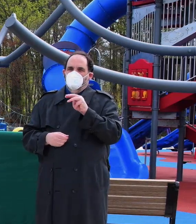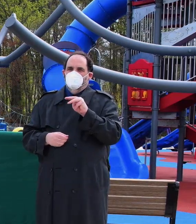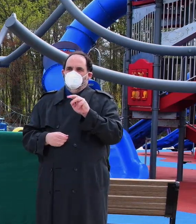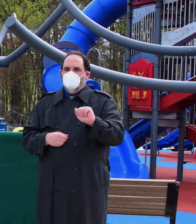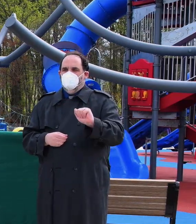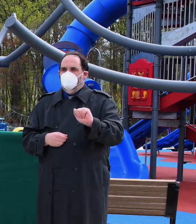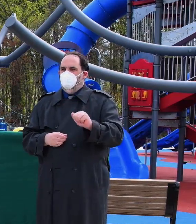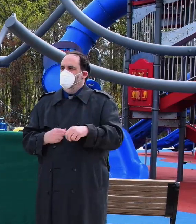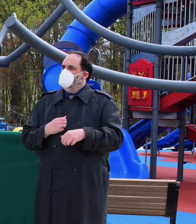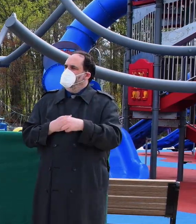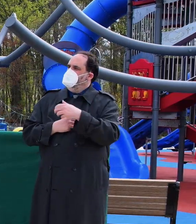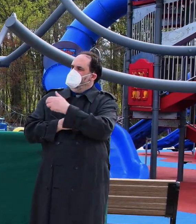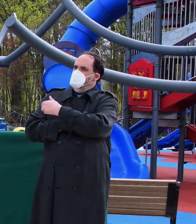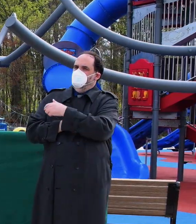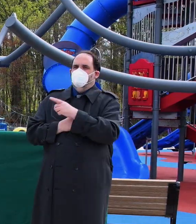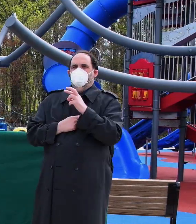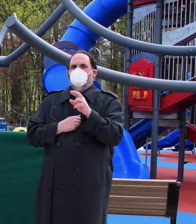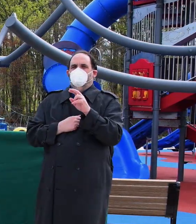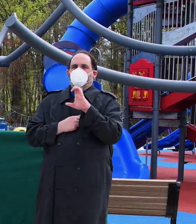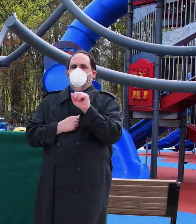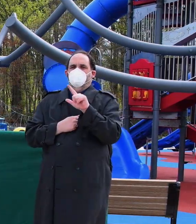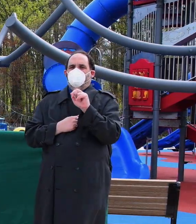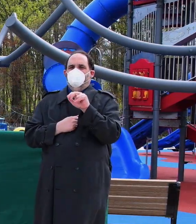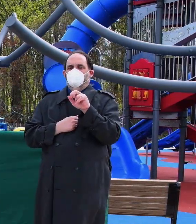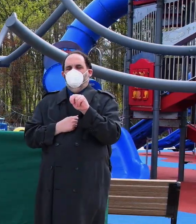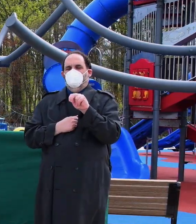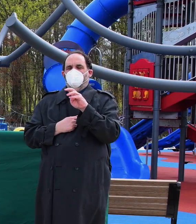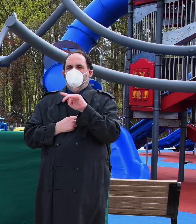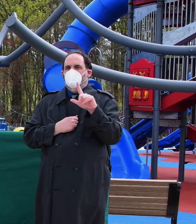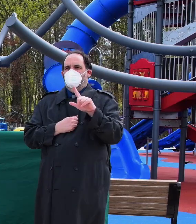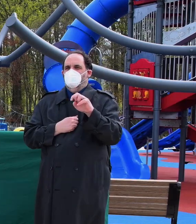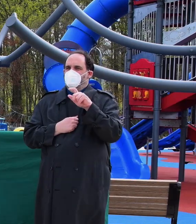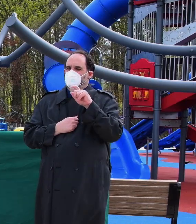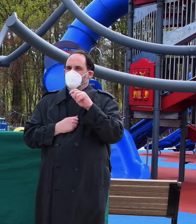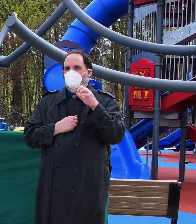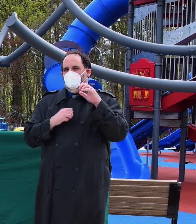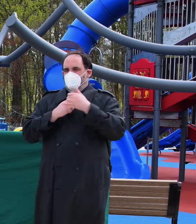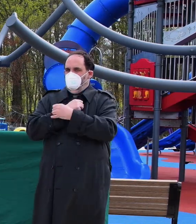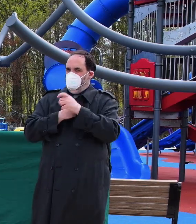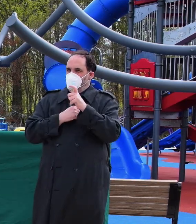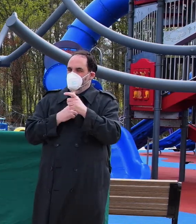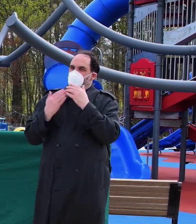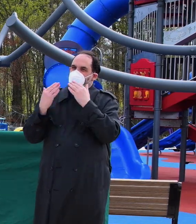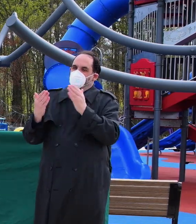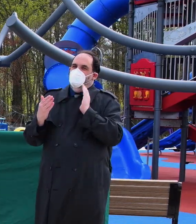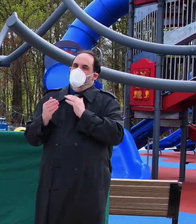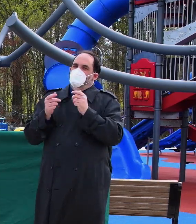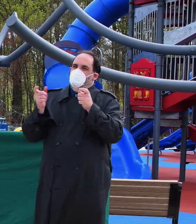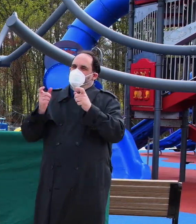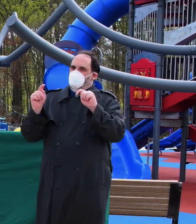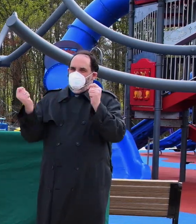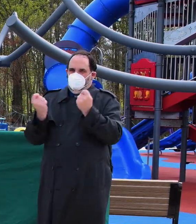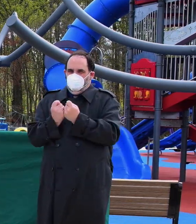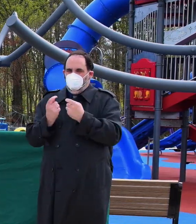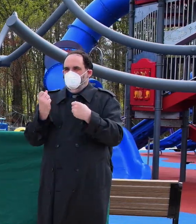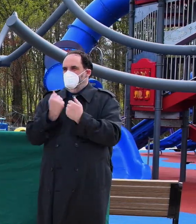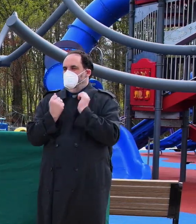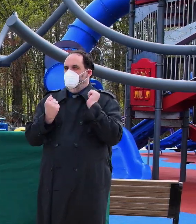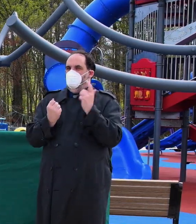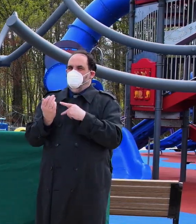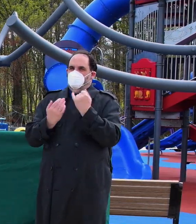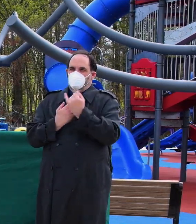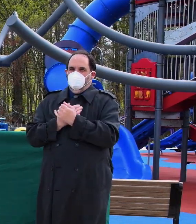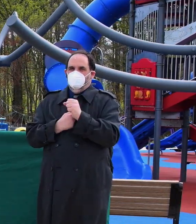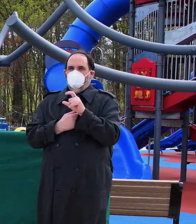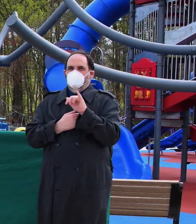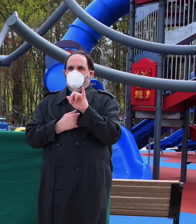Our county executive, Dr. Calvin Ball, and administrative team for their continued support on all of our projects. Sylvia Ramsey from